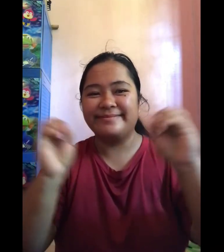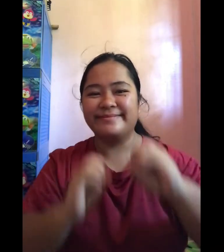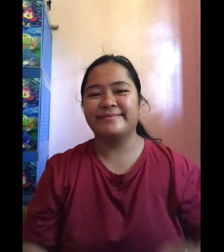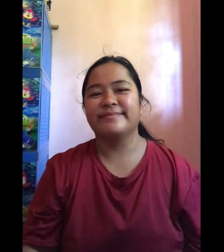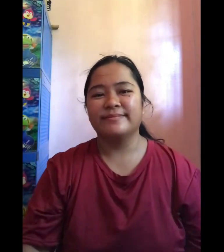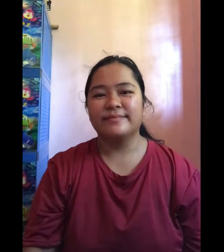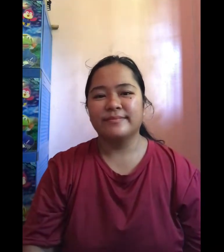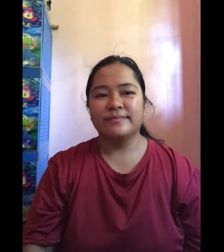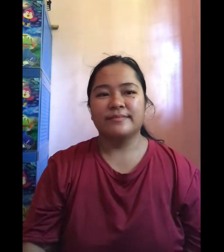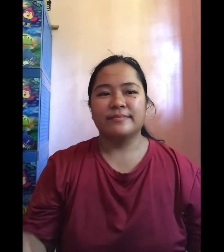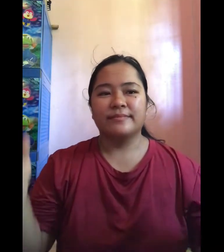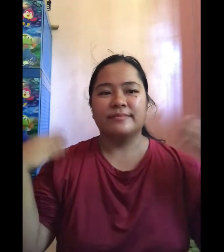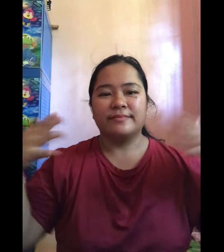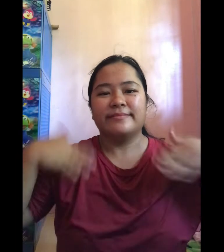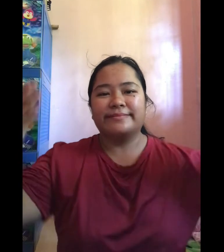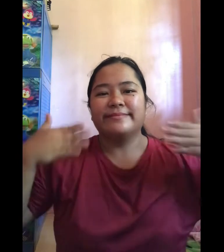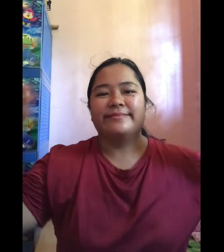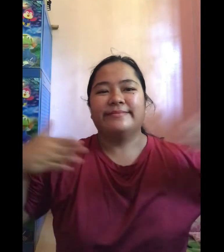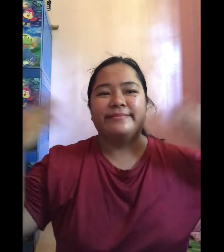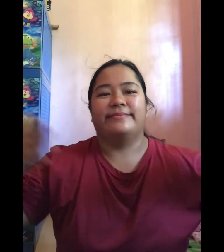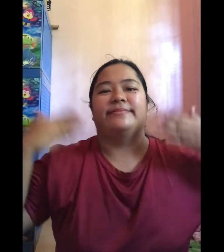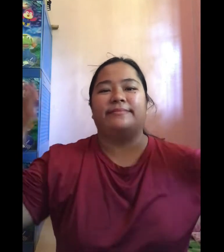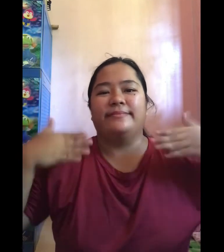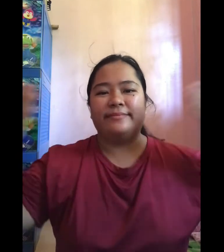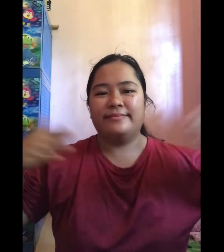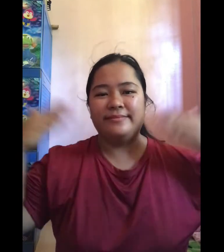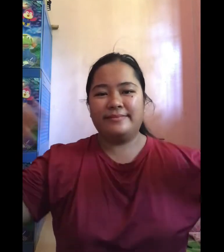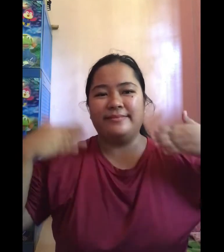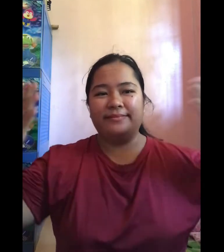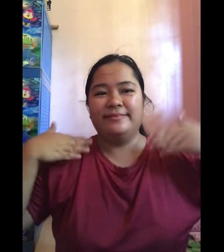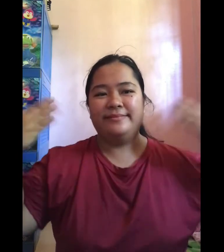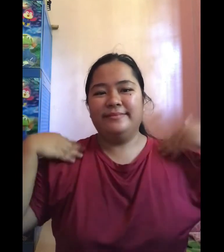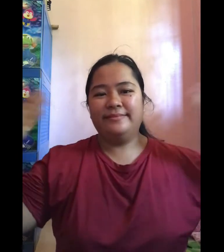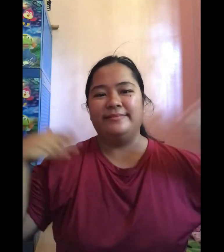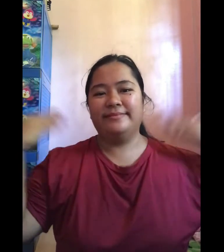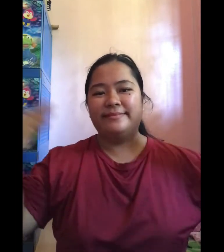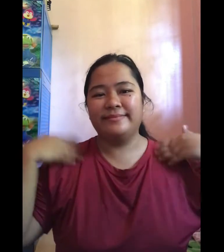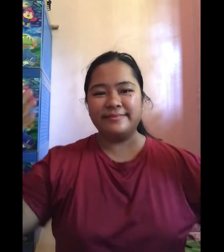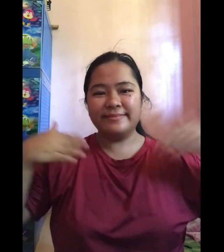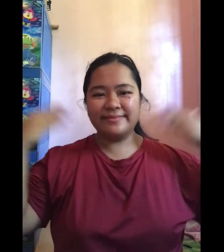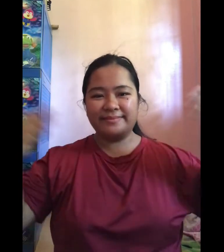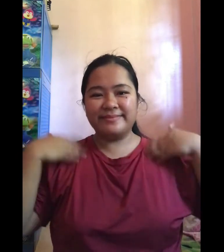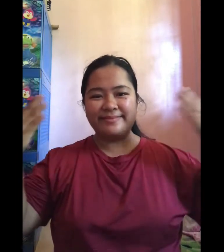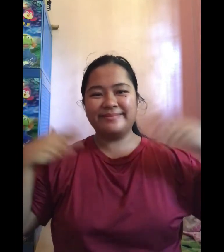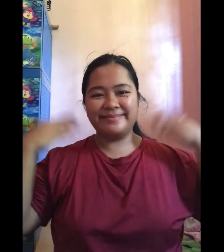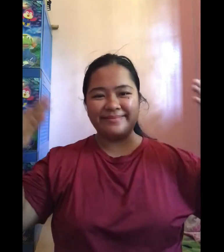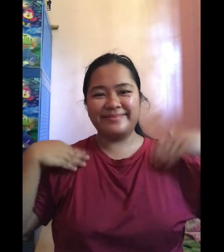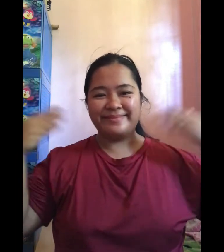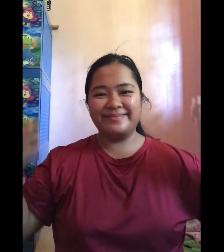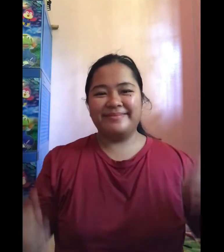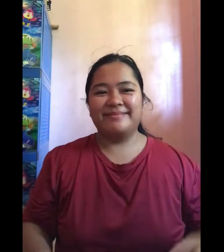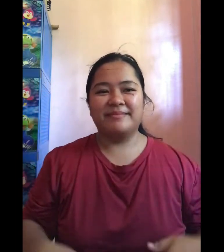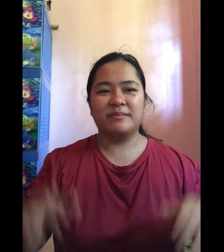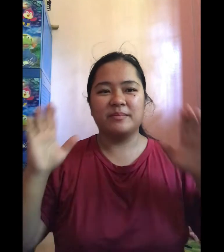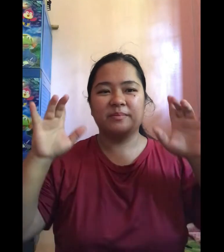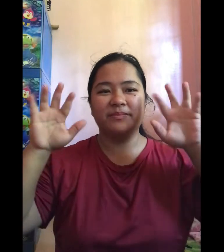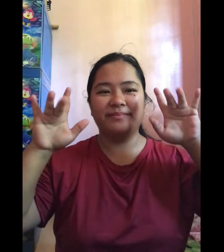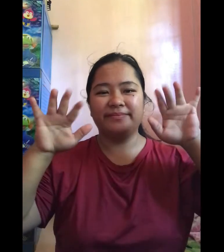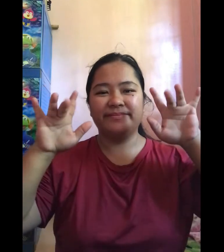can have that you're happy. This is happy. And once again, we got to show that we're happy by using our facial expression. If you take your middle finger